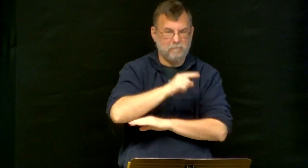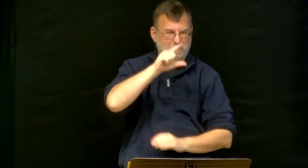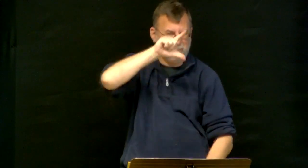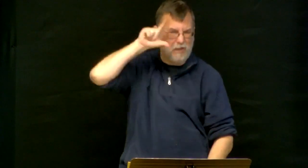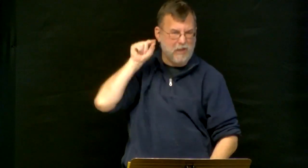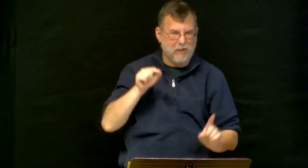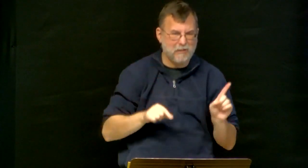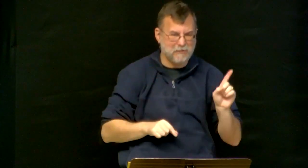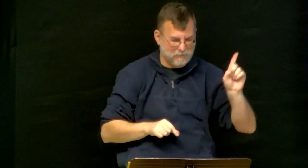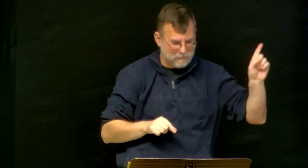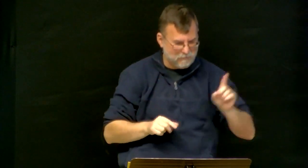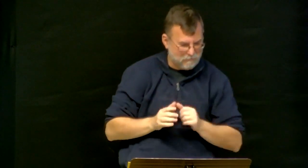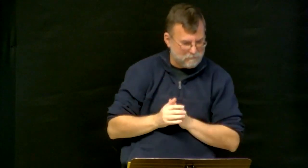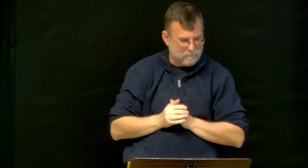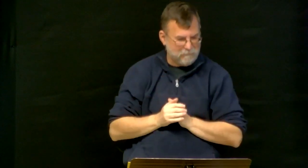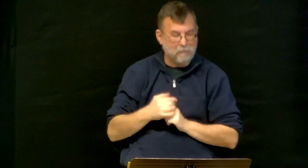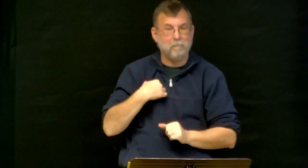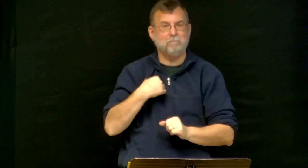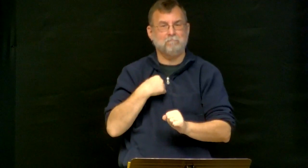back in the old college days at Gallaudet,